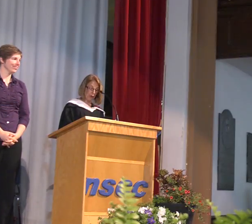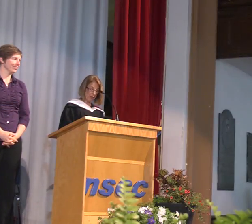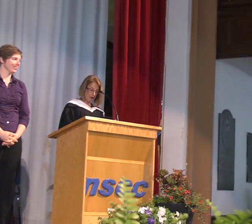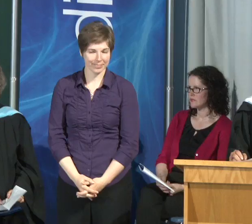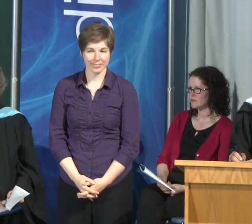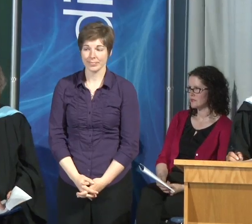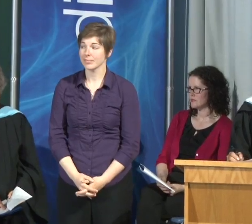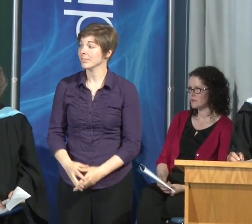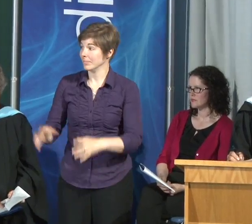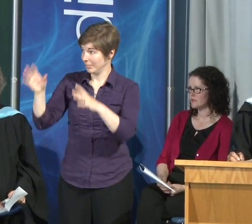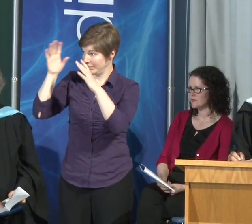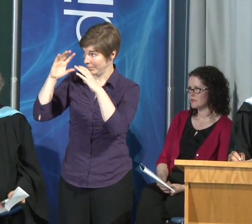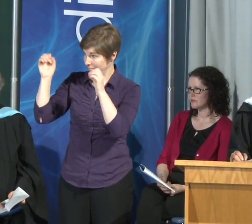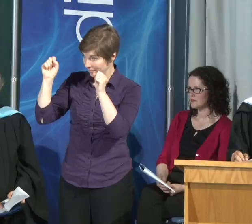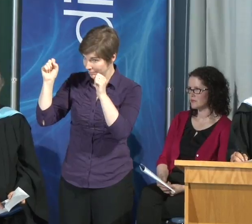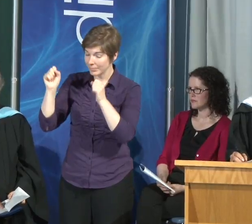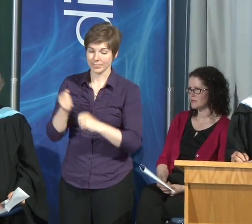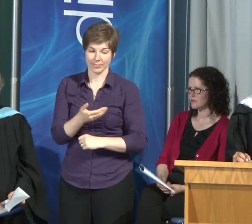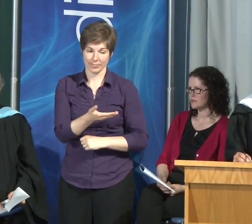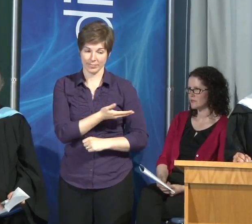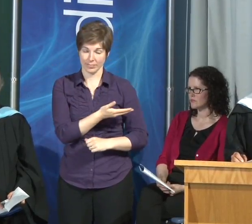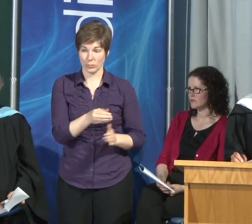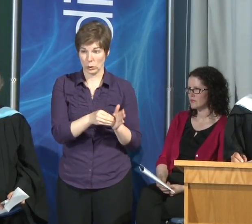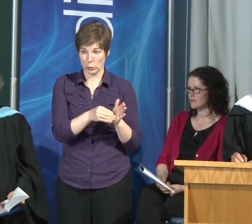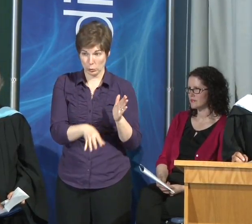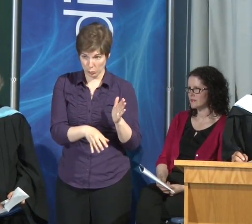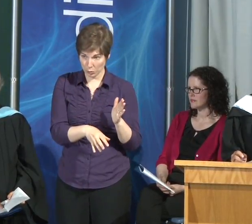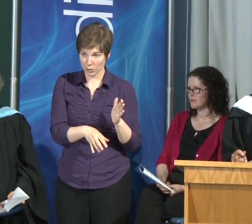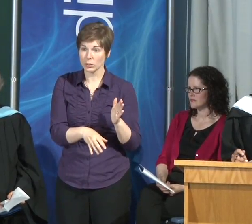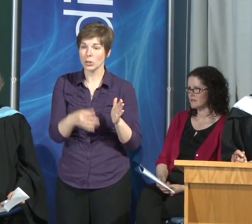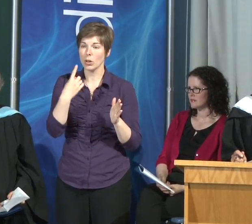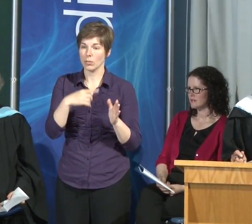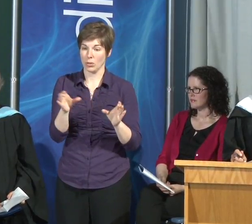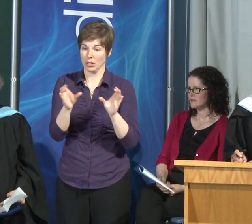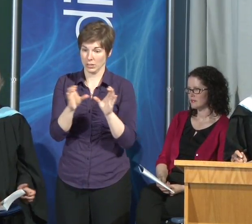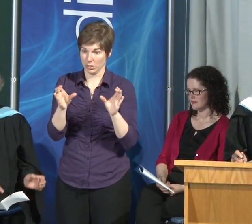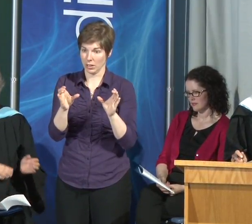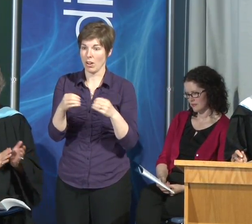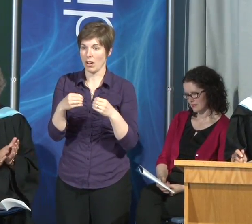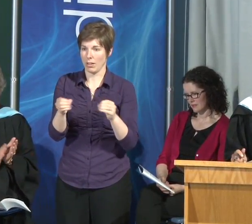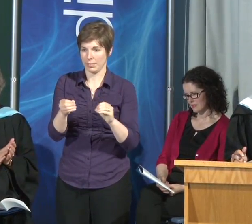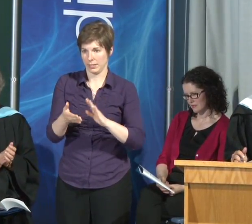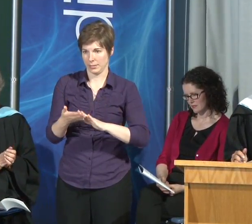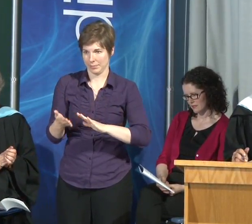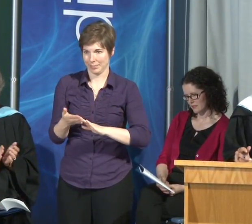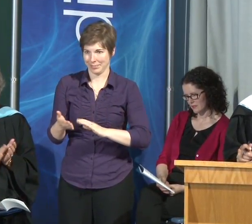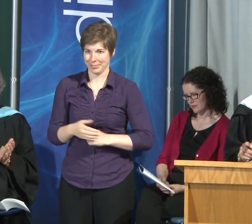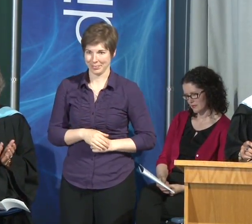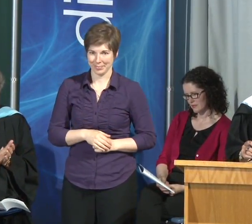Mr. President, the candidates for the Certificate in Office Administration.